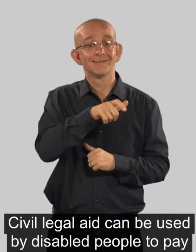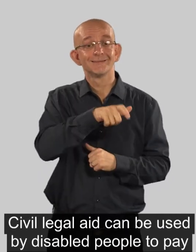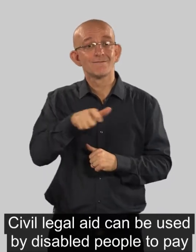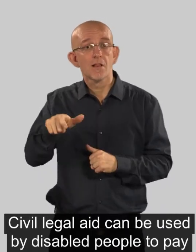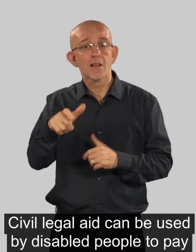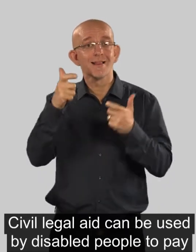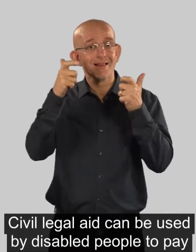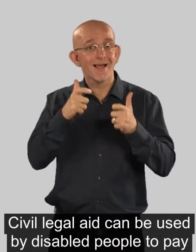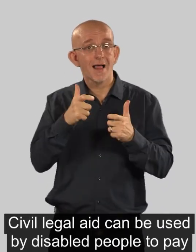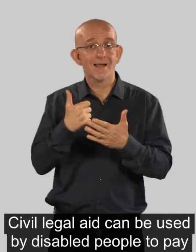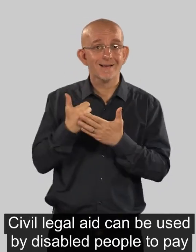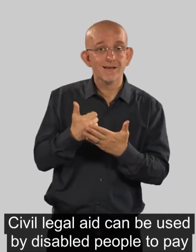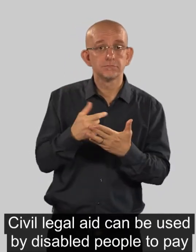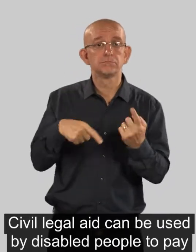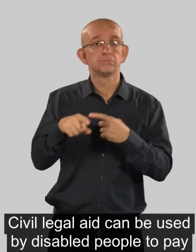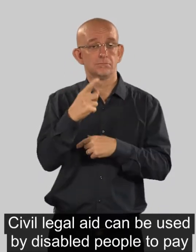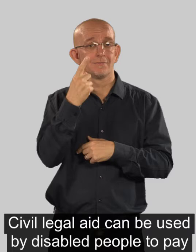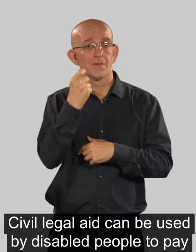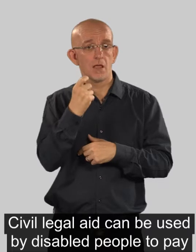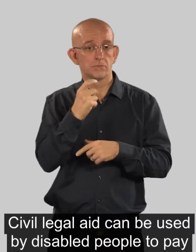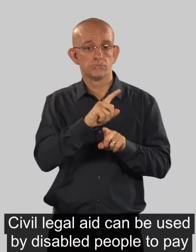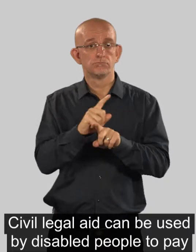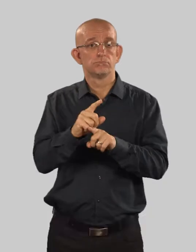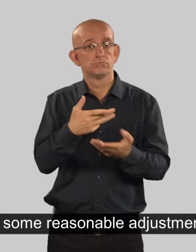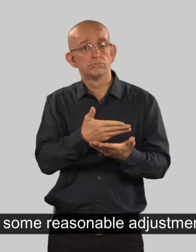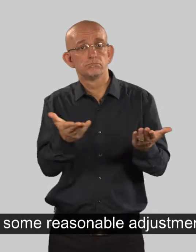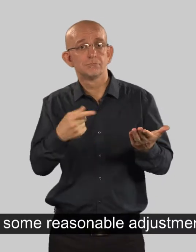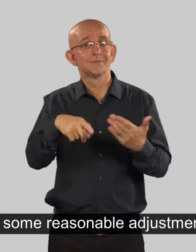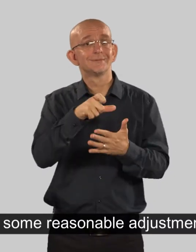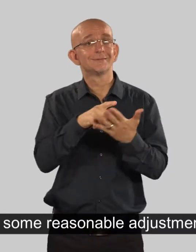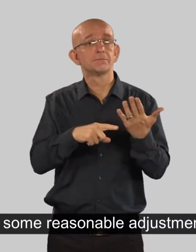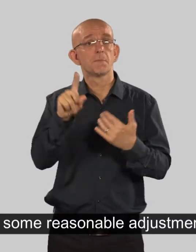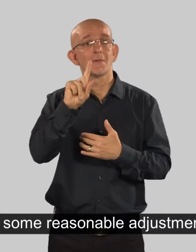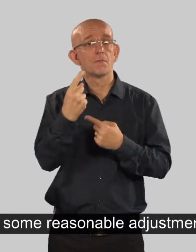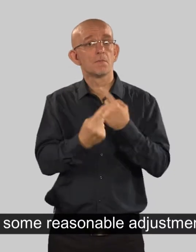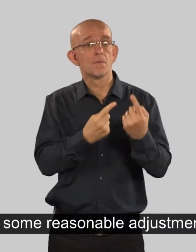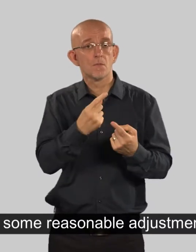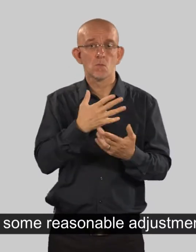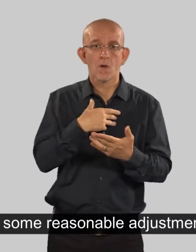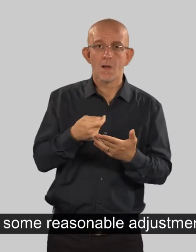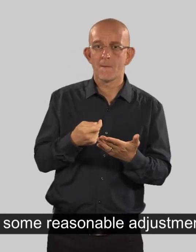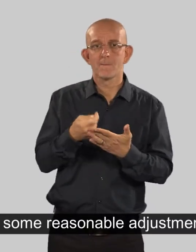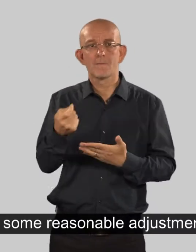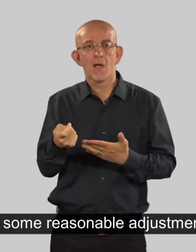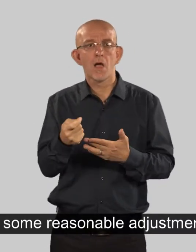Civil legal aid can be used by disabled people to pay for some reasonable